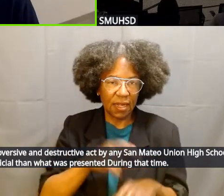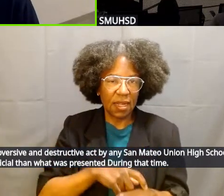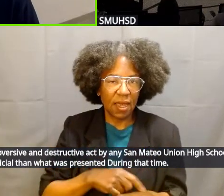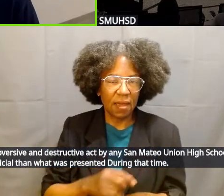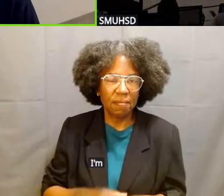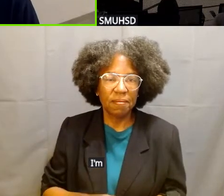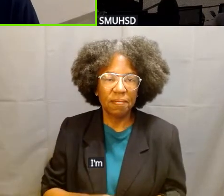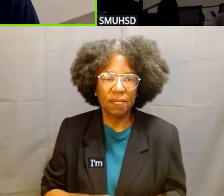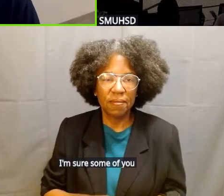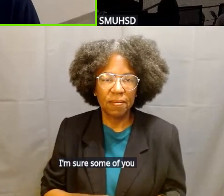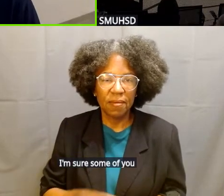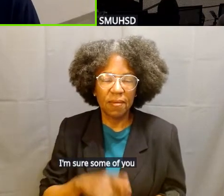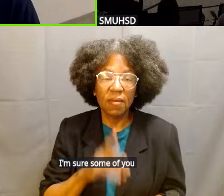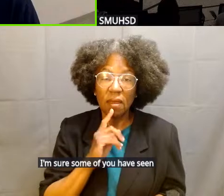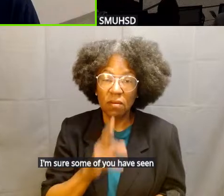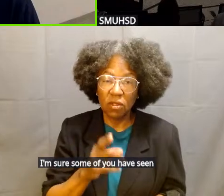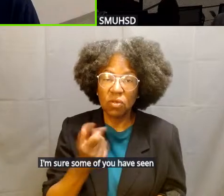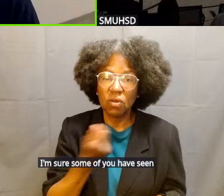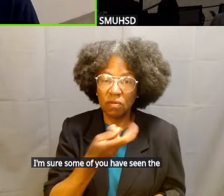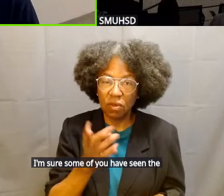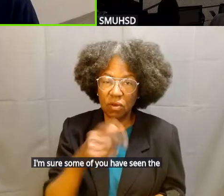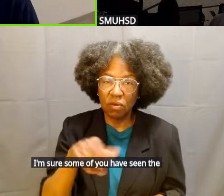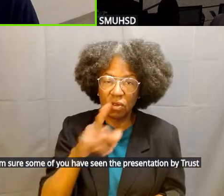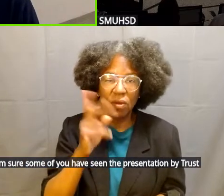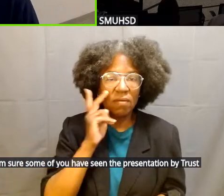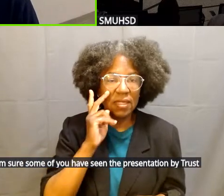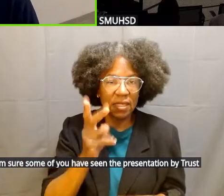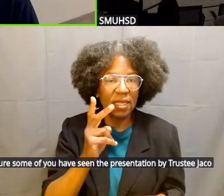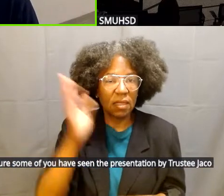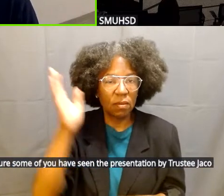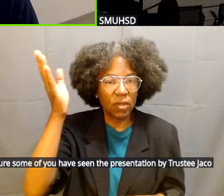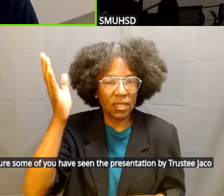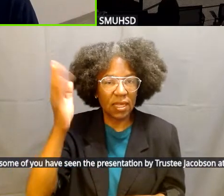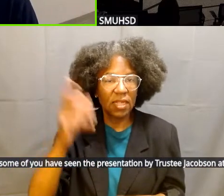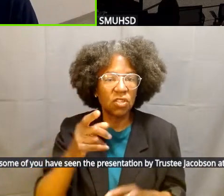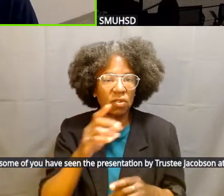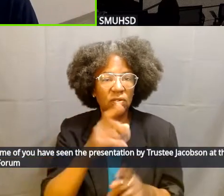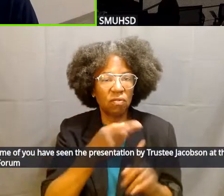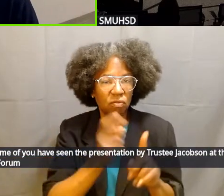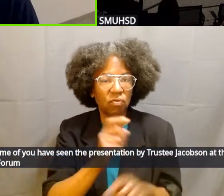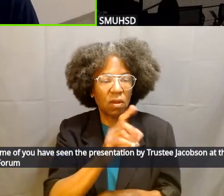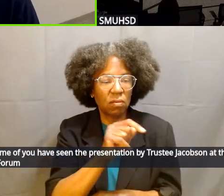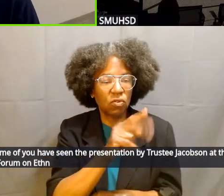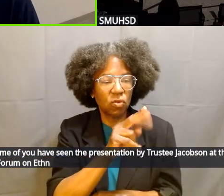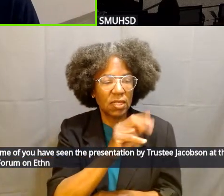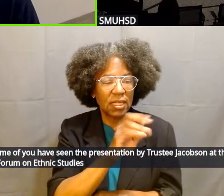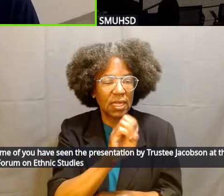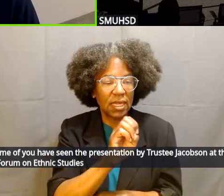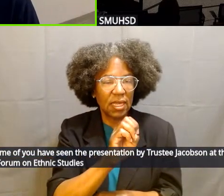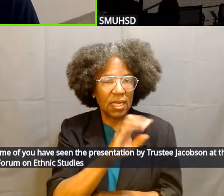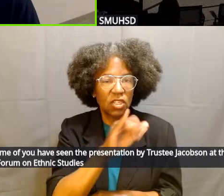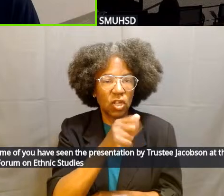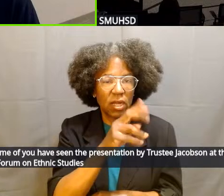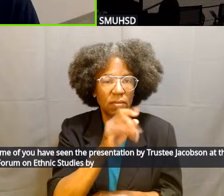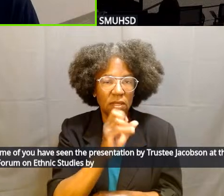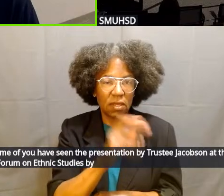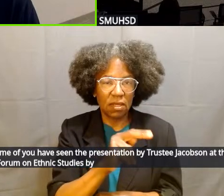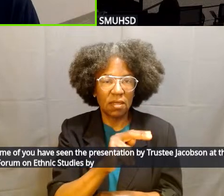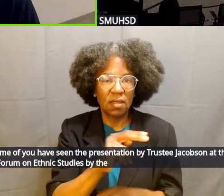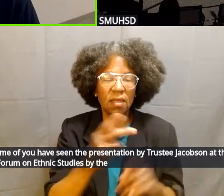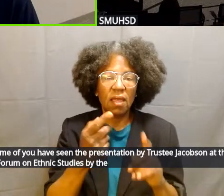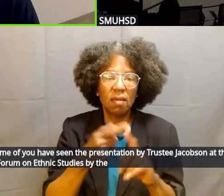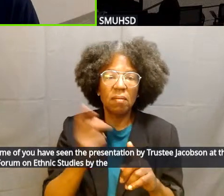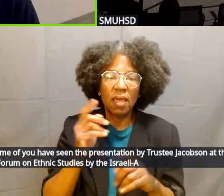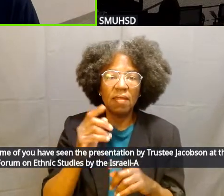some of you have seen the presentation by Trustee Jacobson at the California Forum on Ethnic Studies by the Israeli